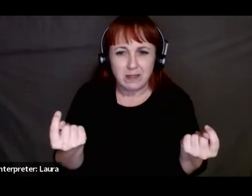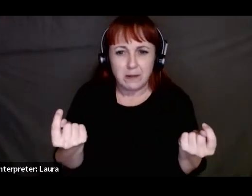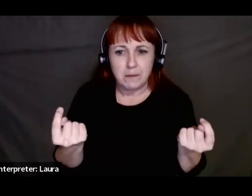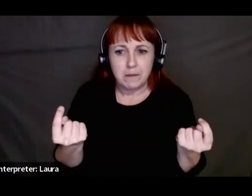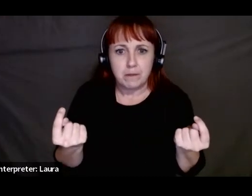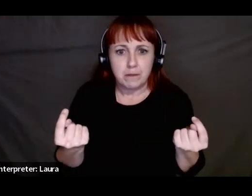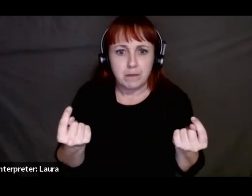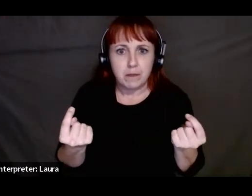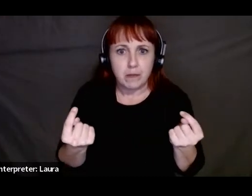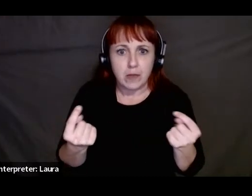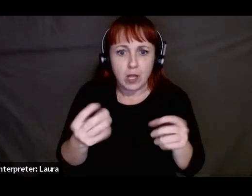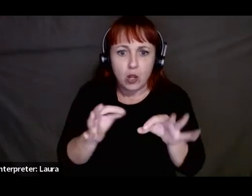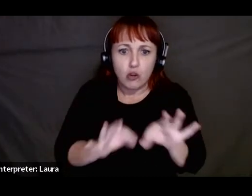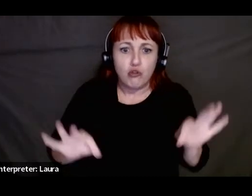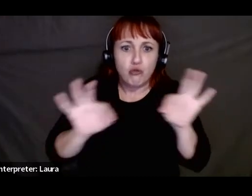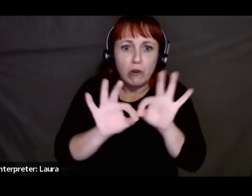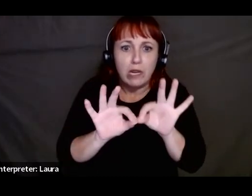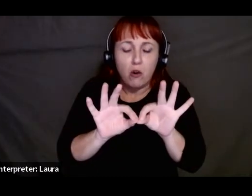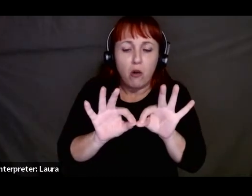Critical habitat.